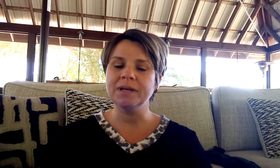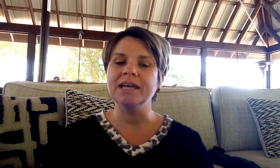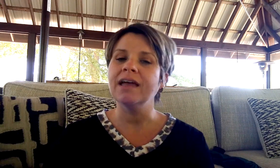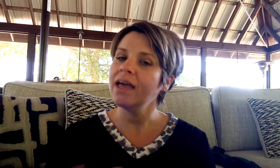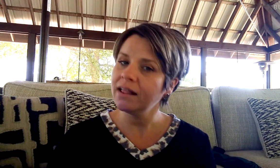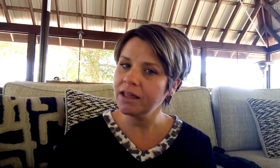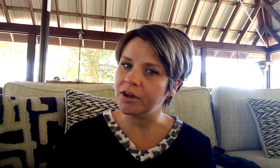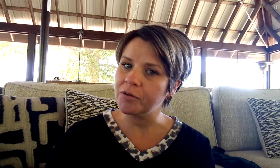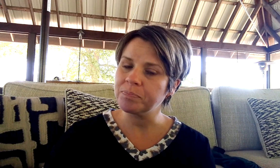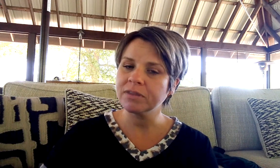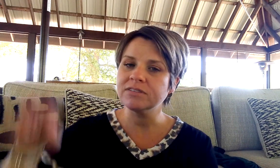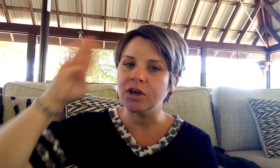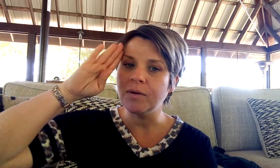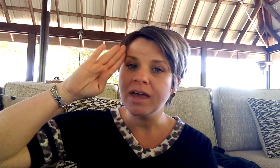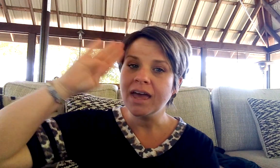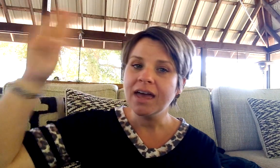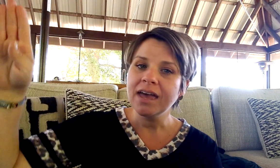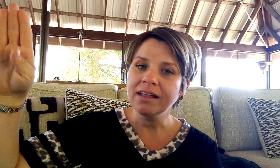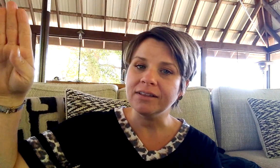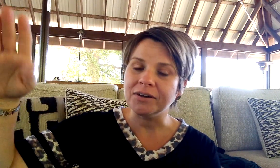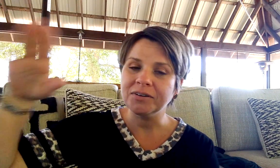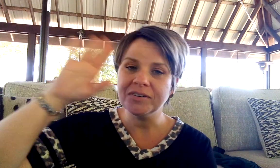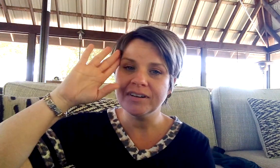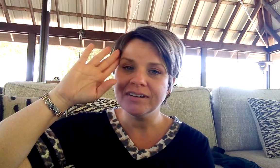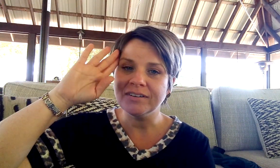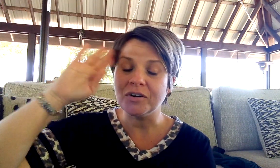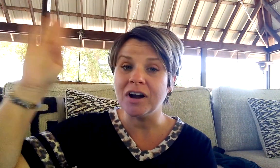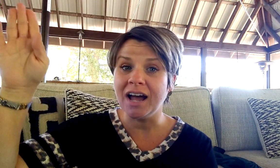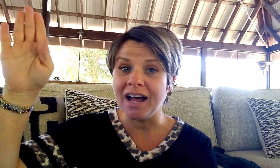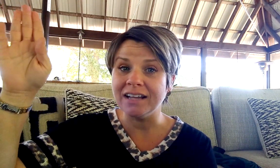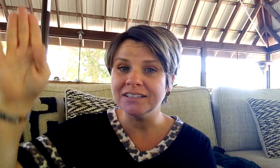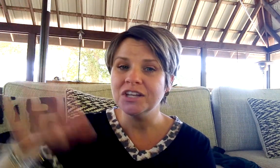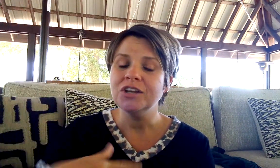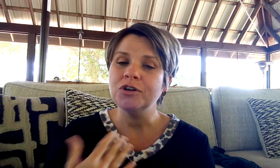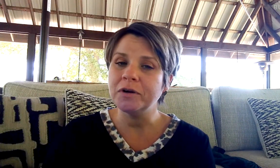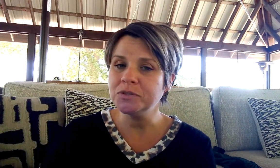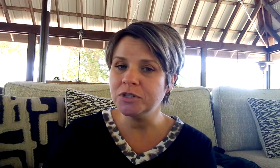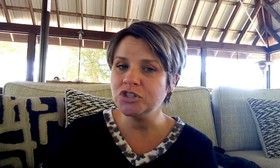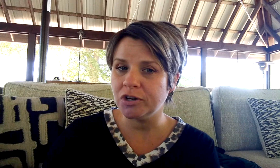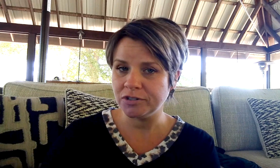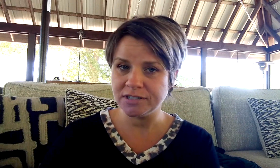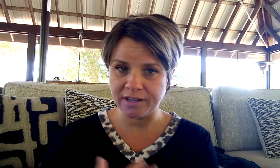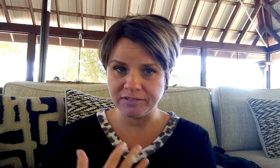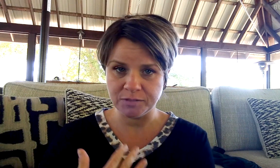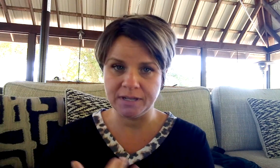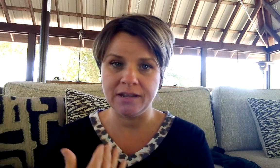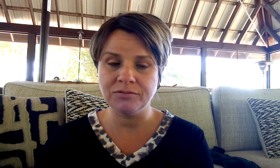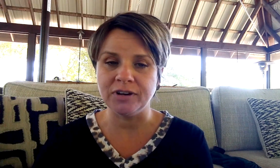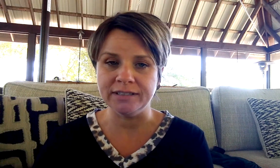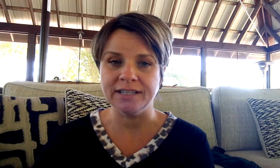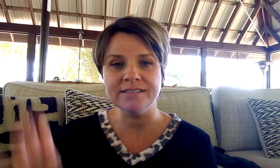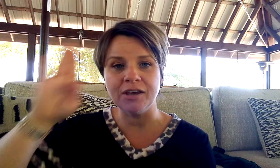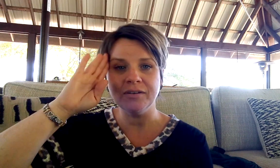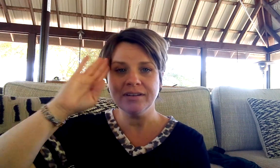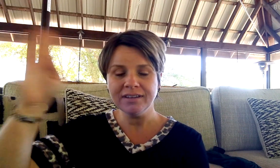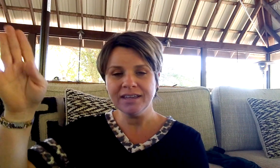being hello. So hello or hi. You always want to show yourself to be friendly. So